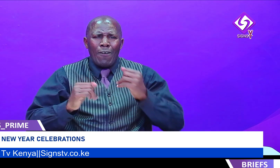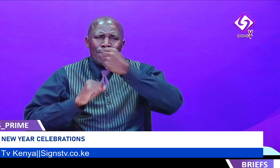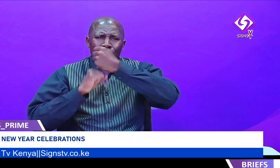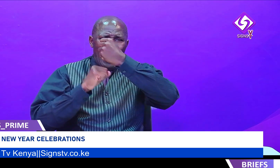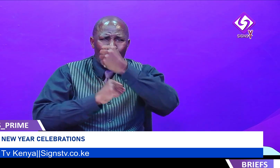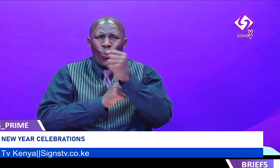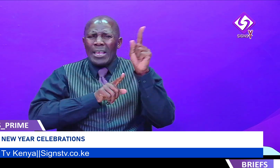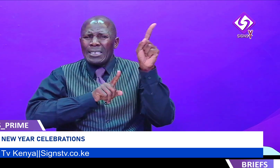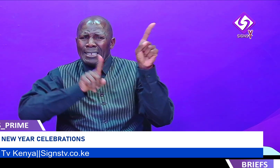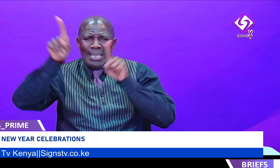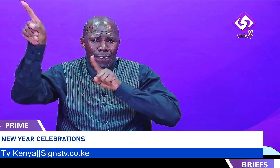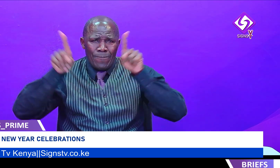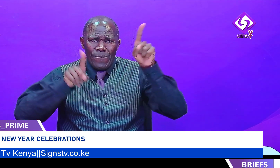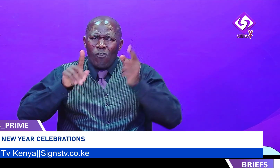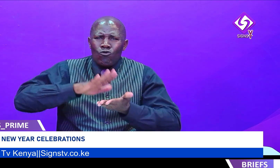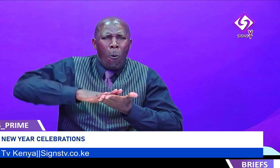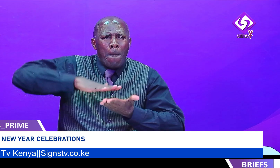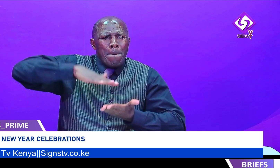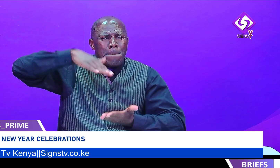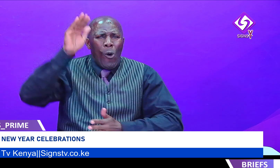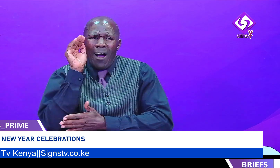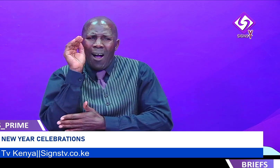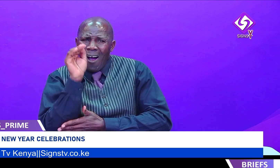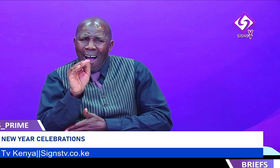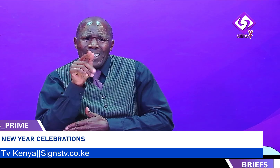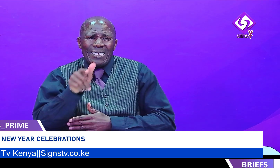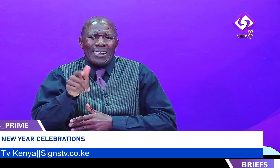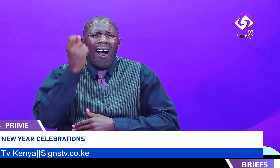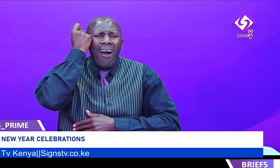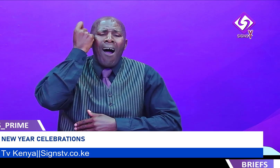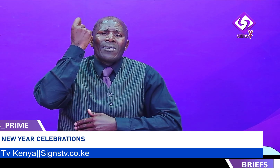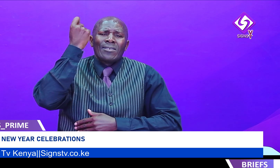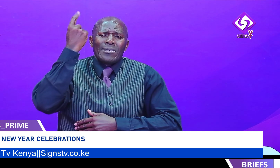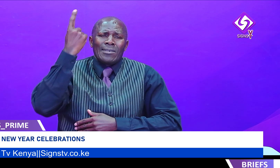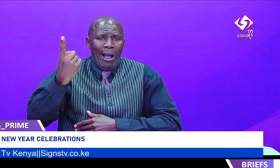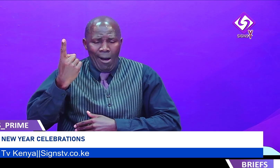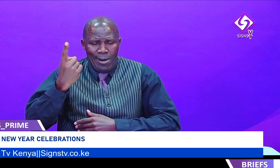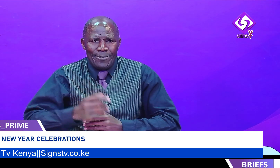China, with a focus on boosting tourism and fostering mutual understanding.